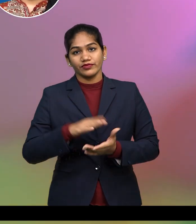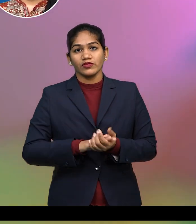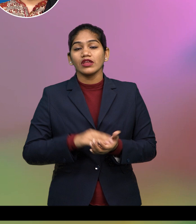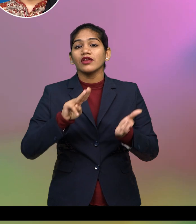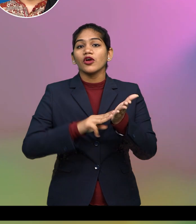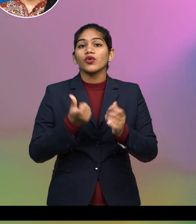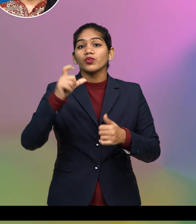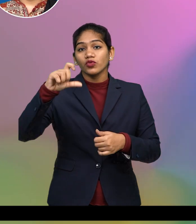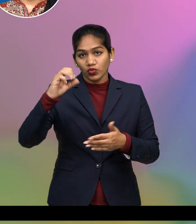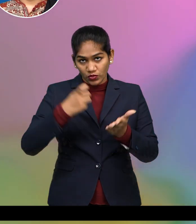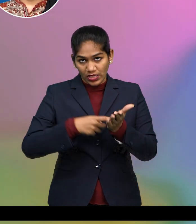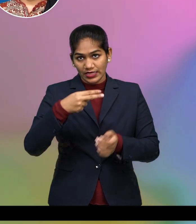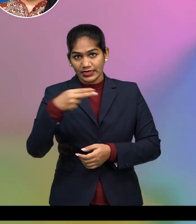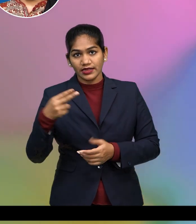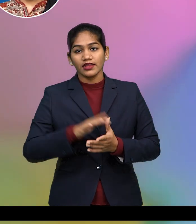Mucor,